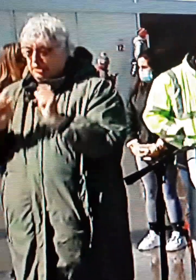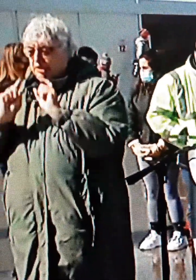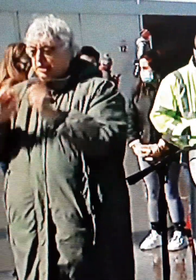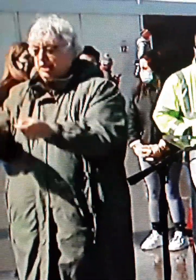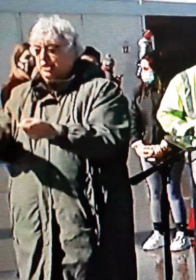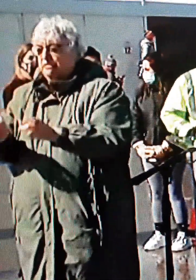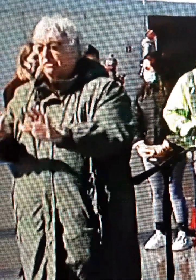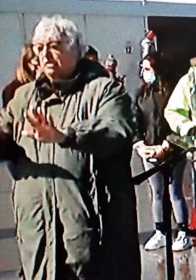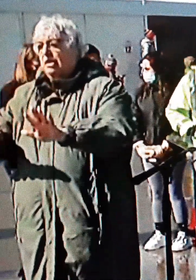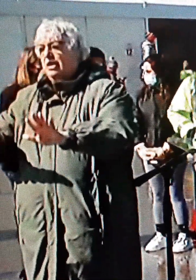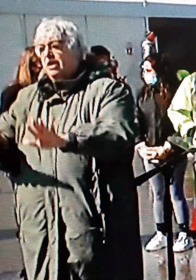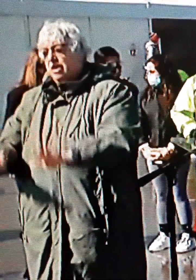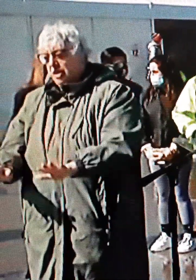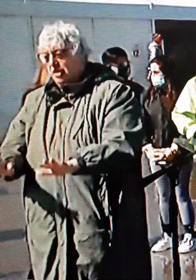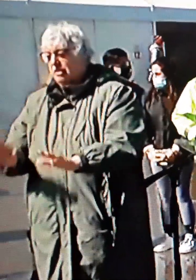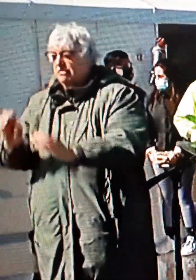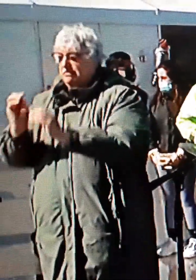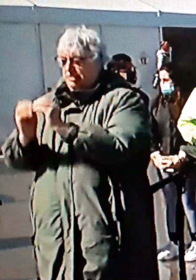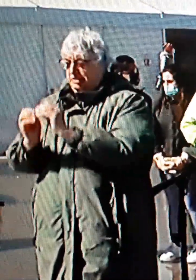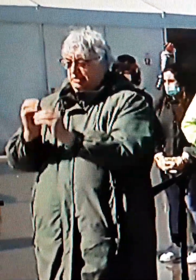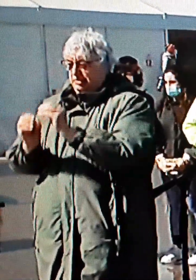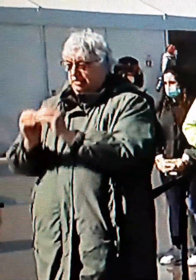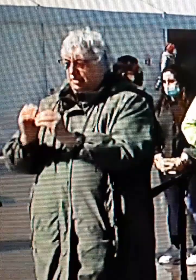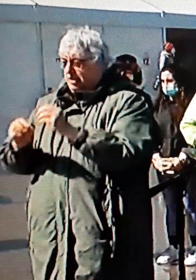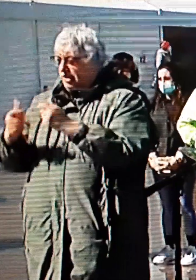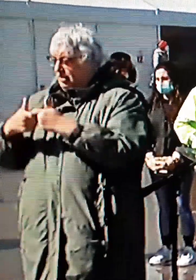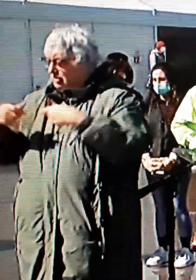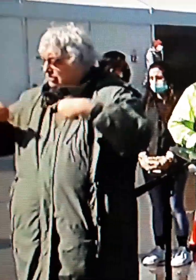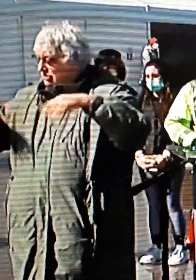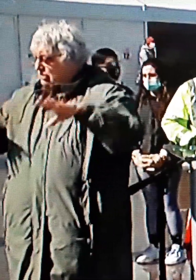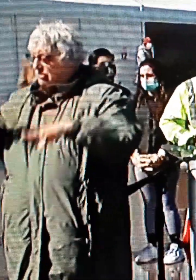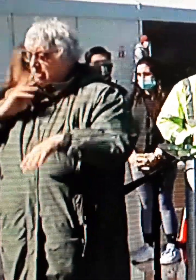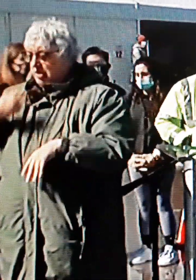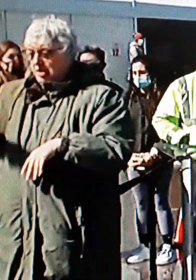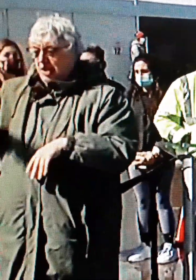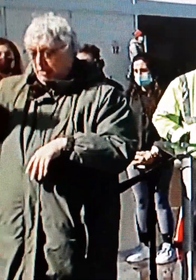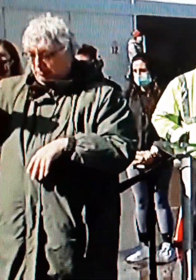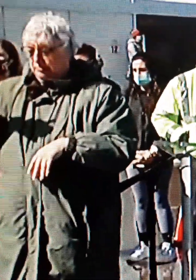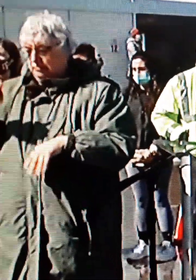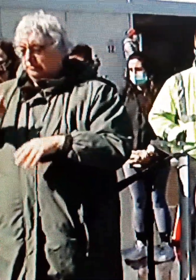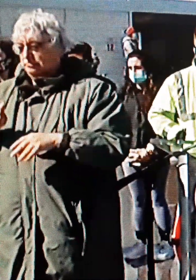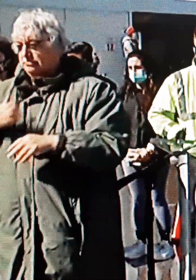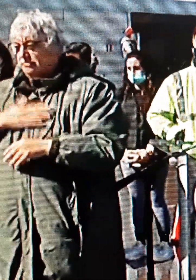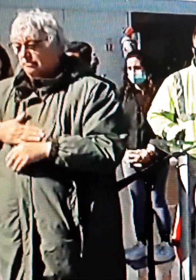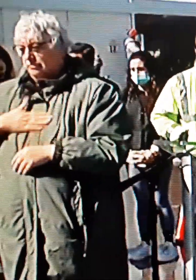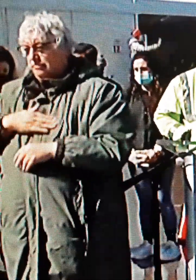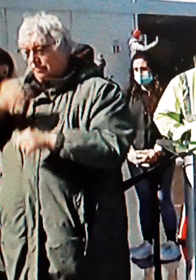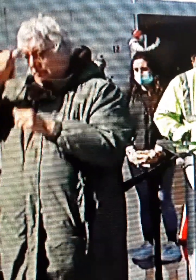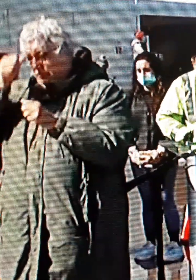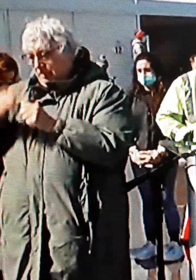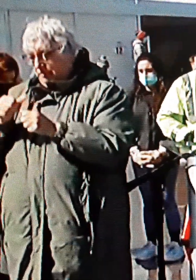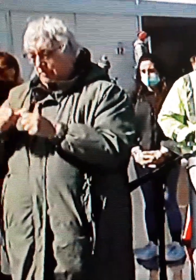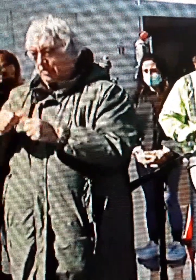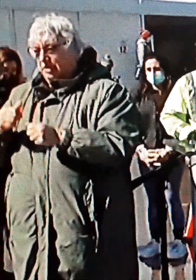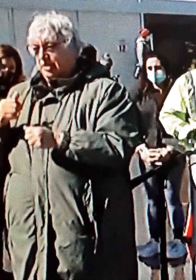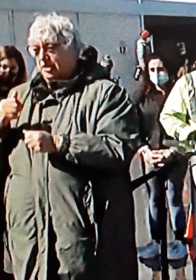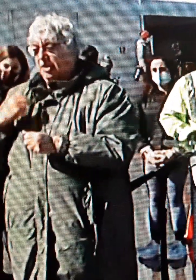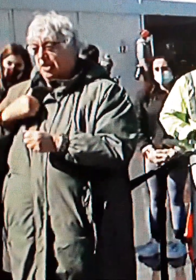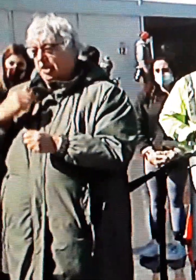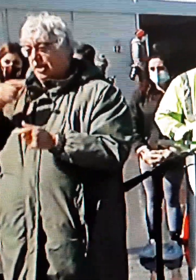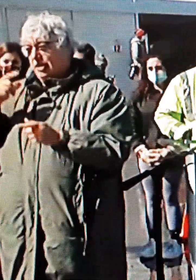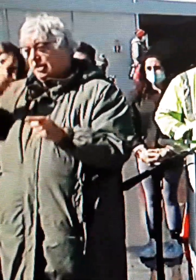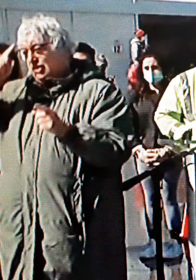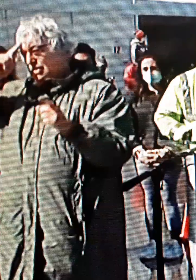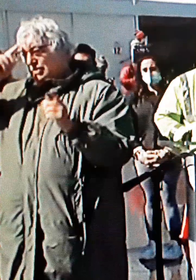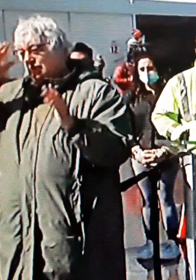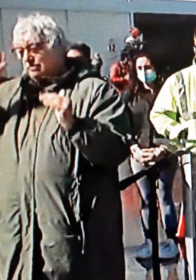some relief once, you know, power is restored, water pressure is up. So please bear that in mind, and I suspect an announcement on